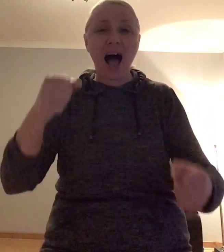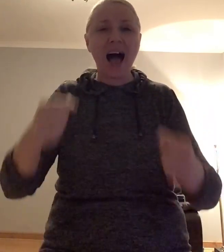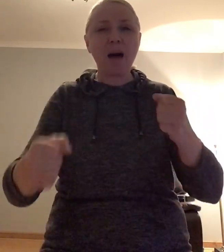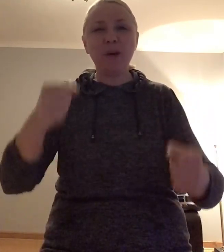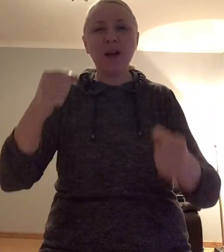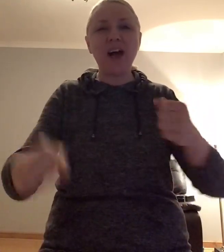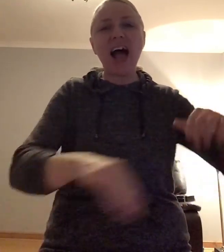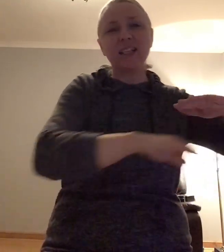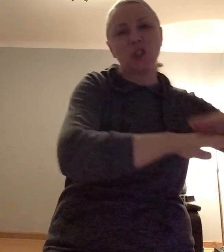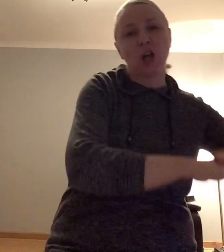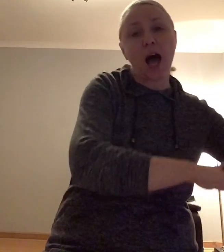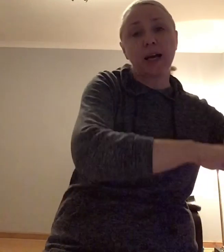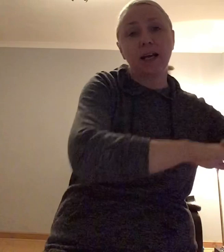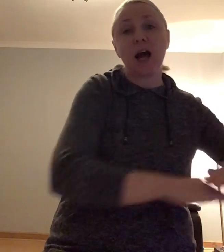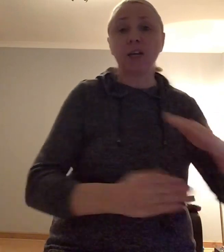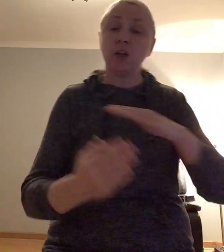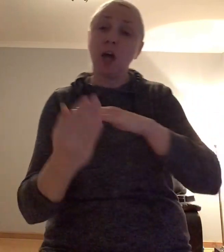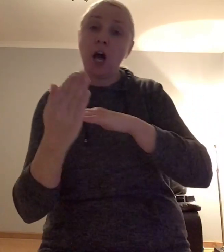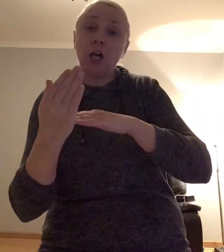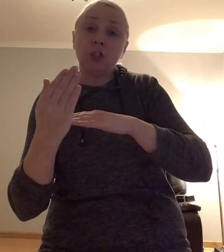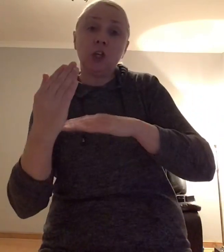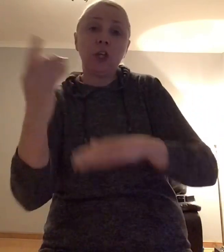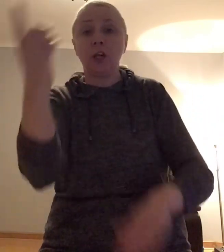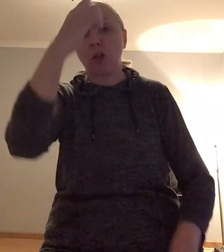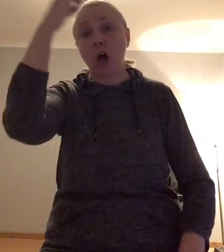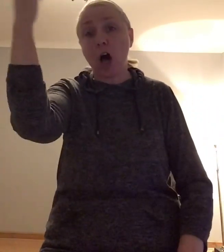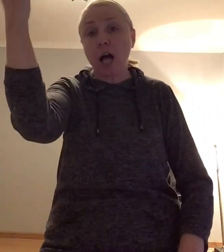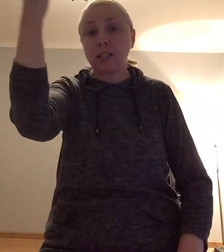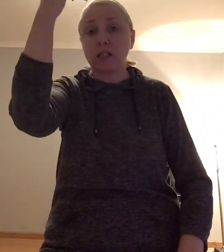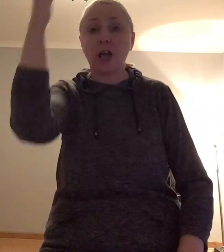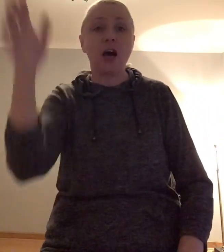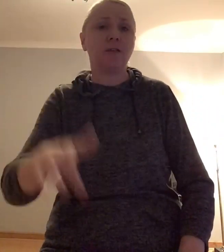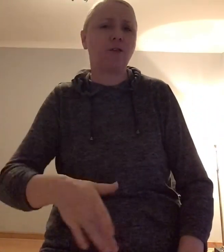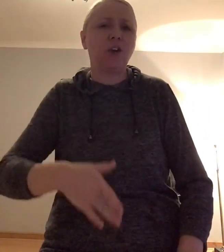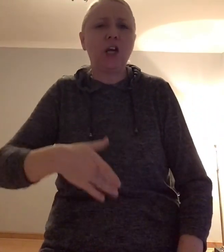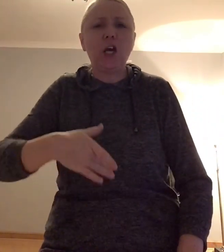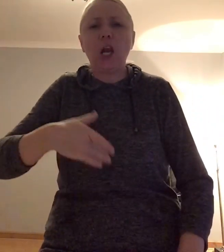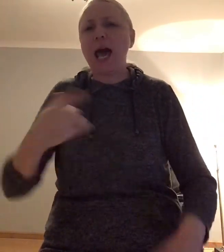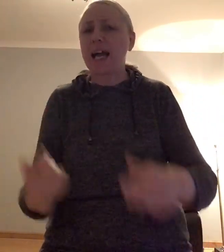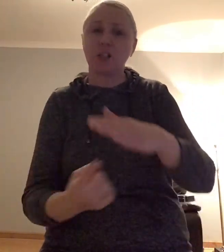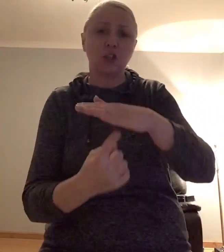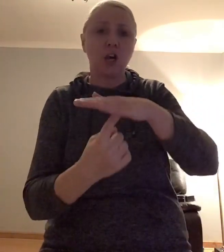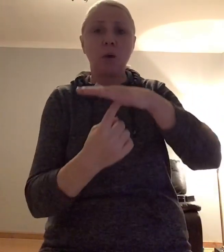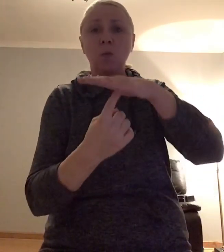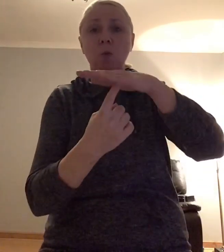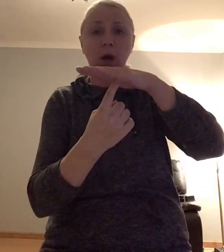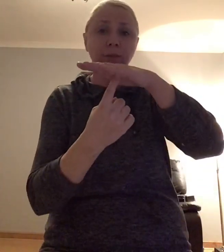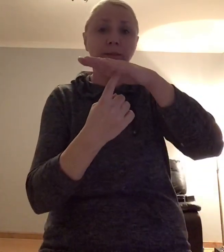I'll be riding shotgun underneath the hot sun, feeling like someone.